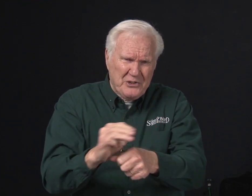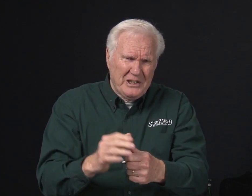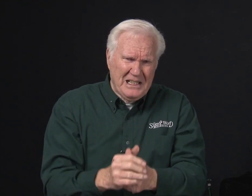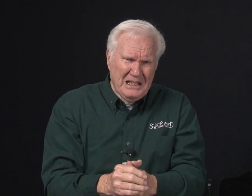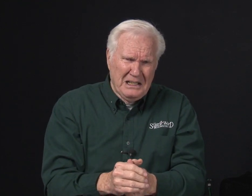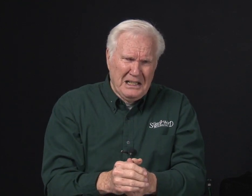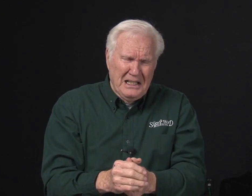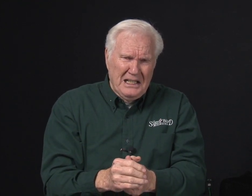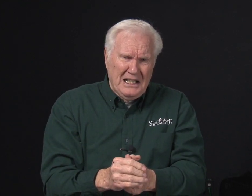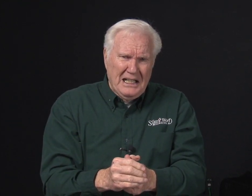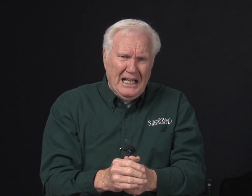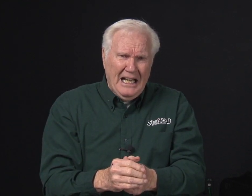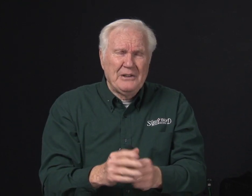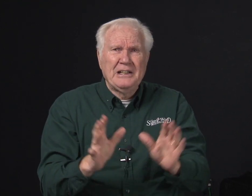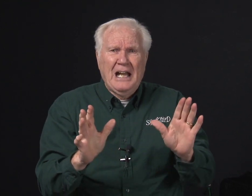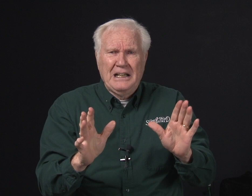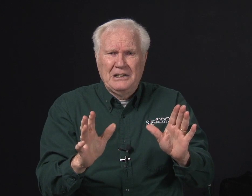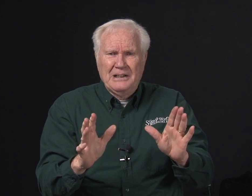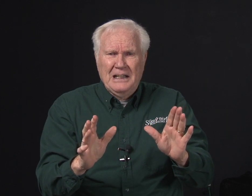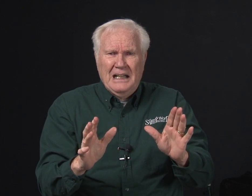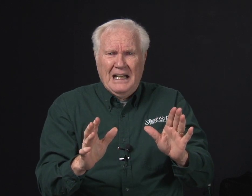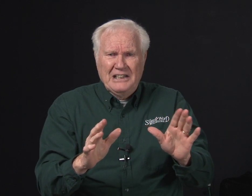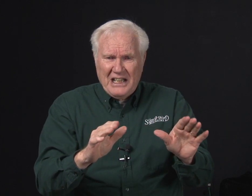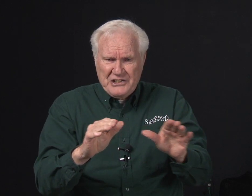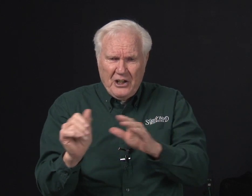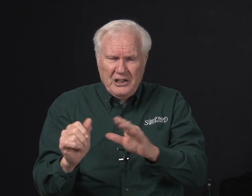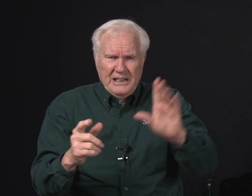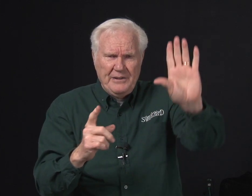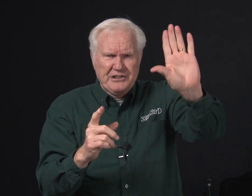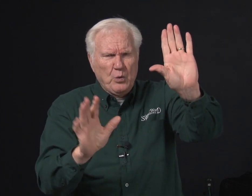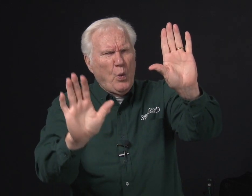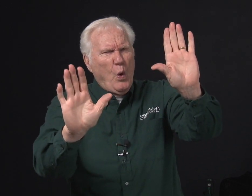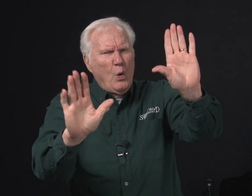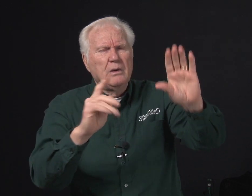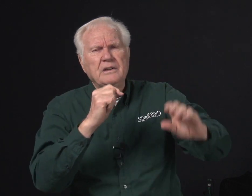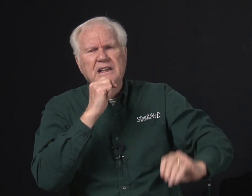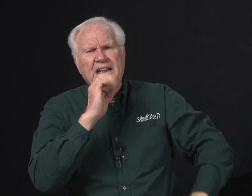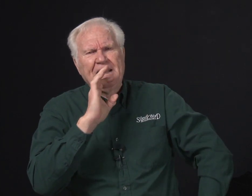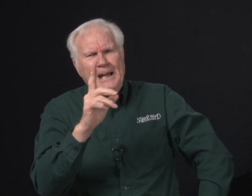ministry. And then as I started to leave, he said, oh, Ted Camp,